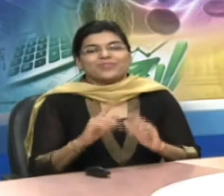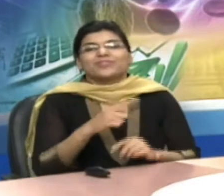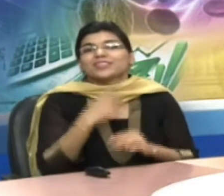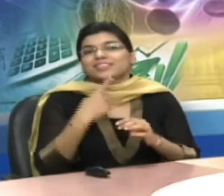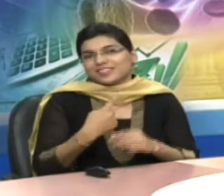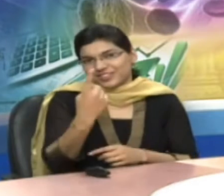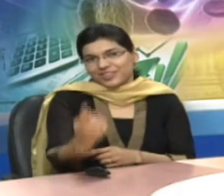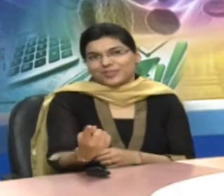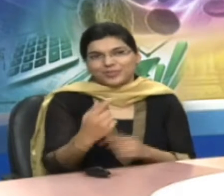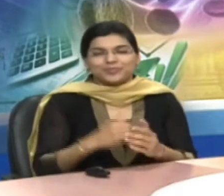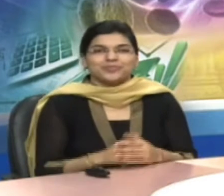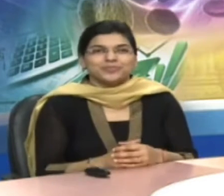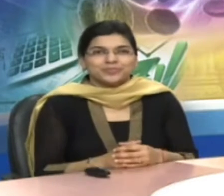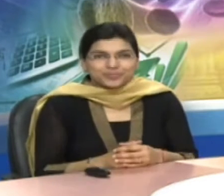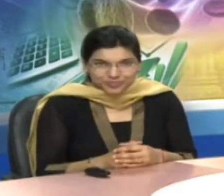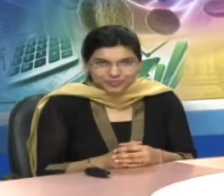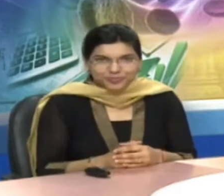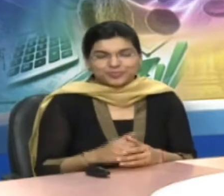whenever he has free time.